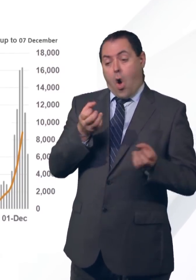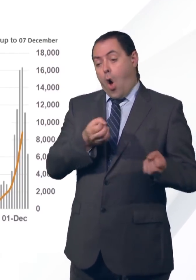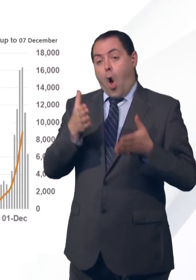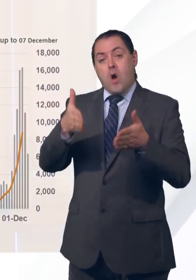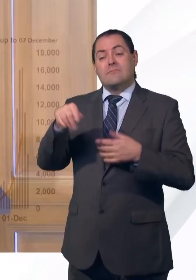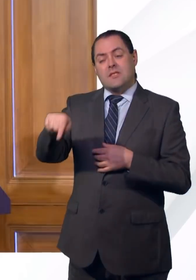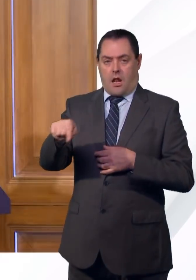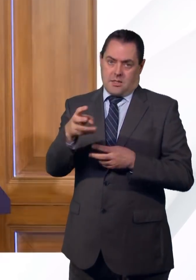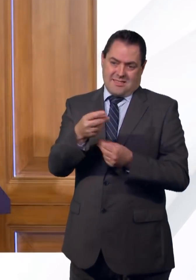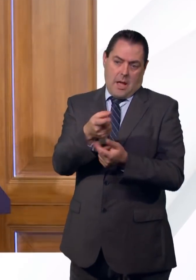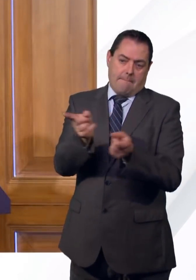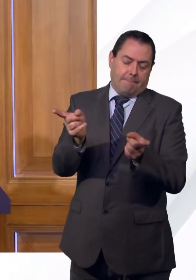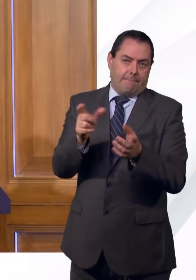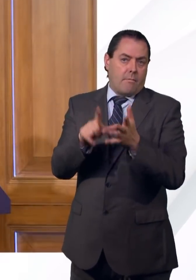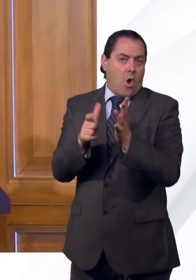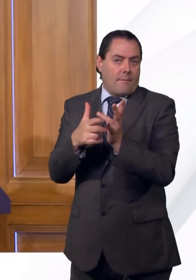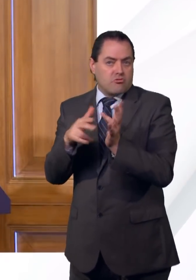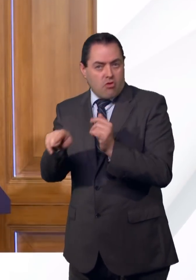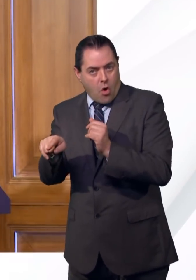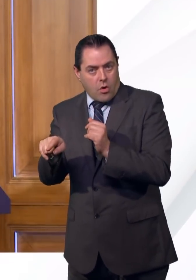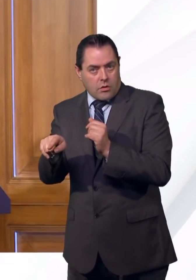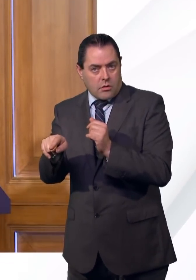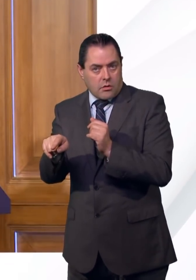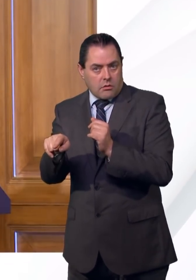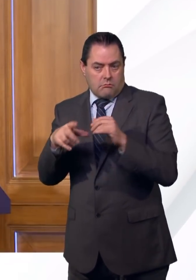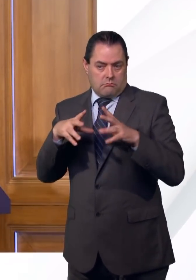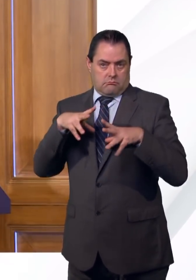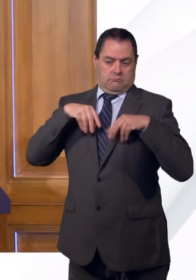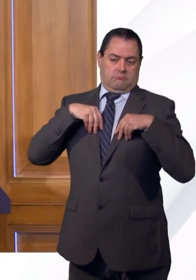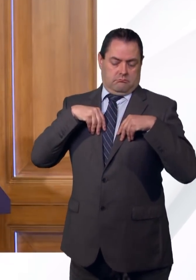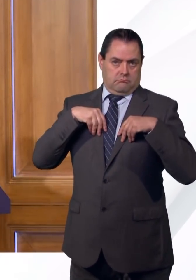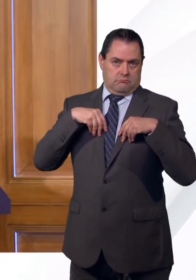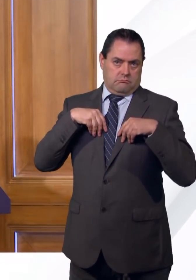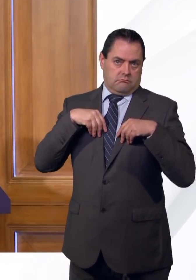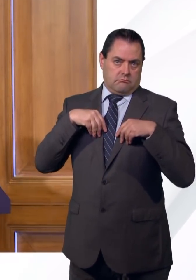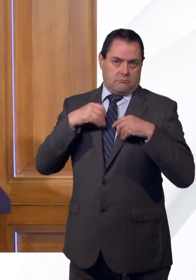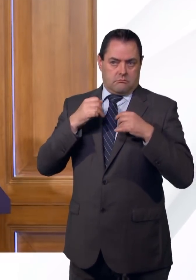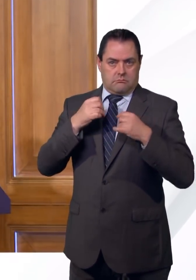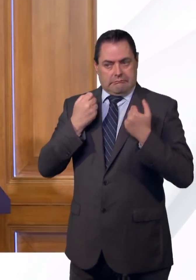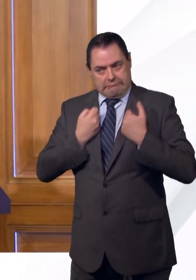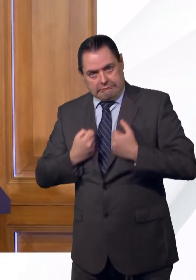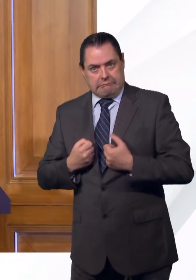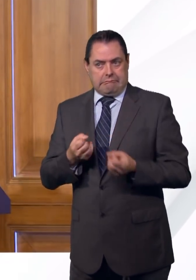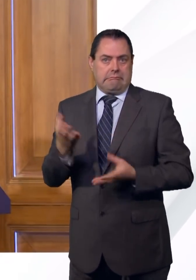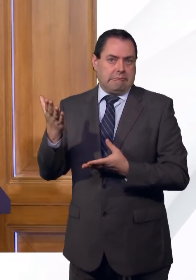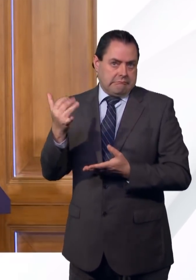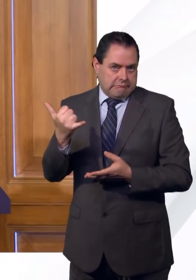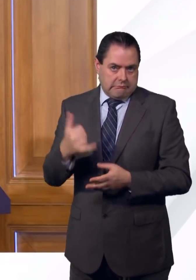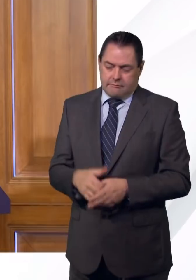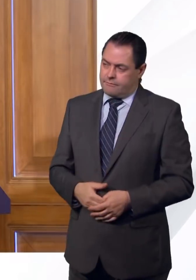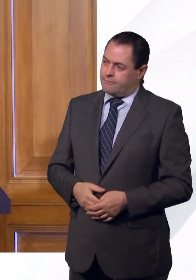some of them will come in as a result of Omicron. But the fact is those numbers are going up very sharply. Next slide,